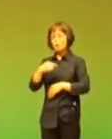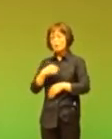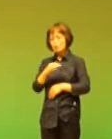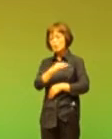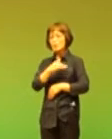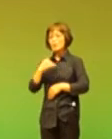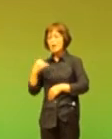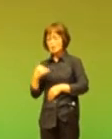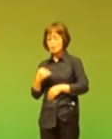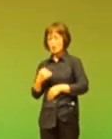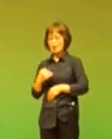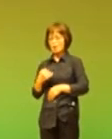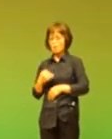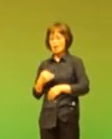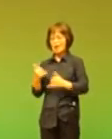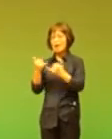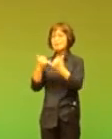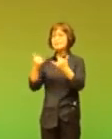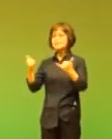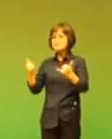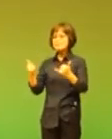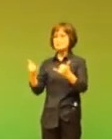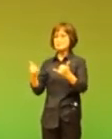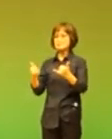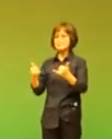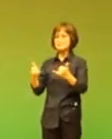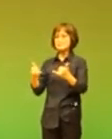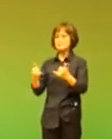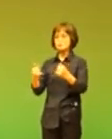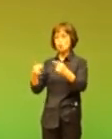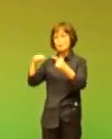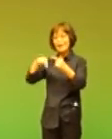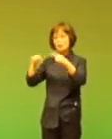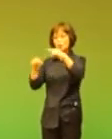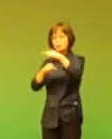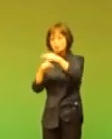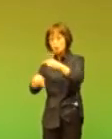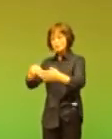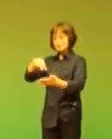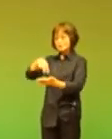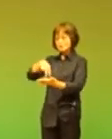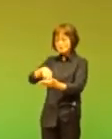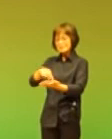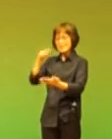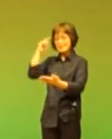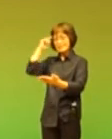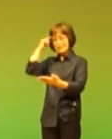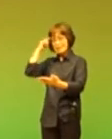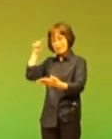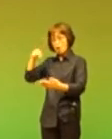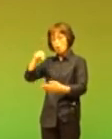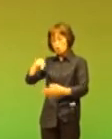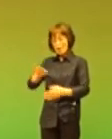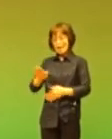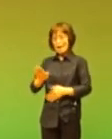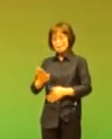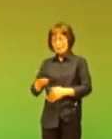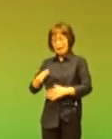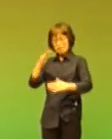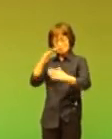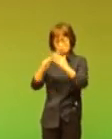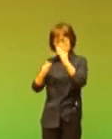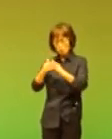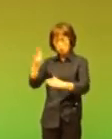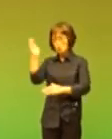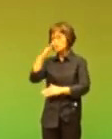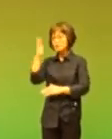human race. In doing so, we will learn to settle our differences peacefully and not through violence,